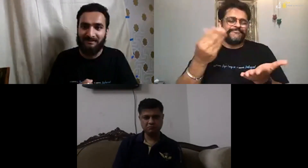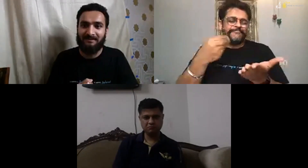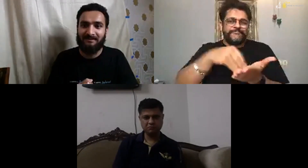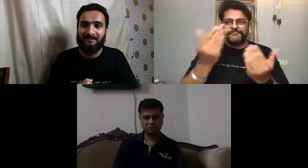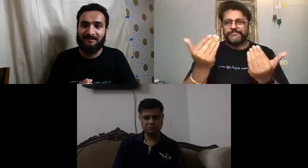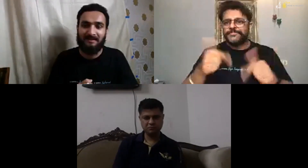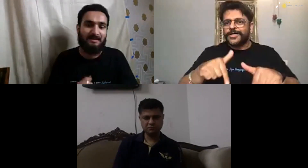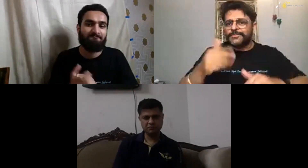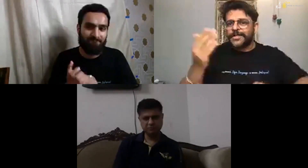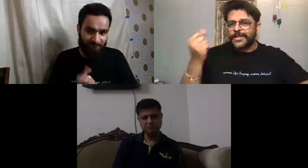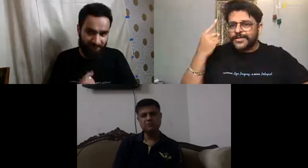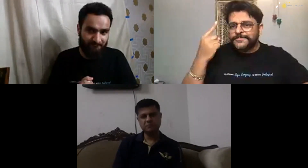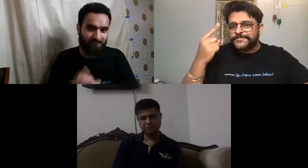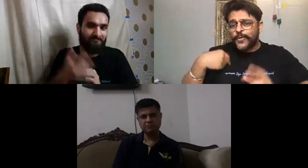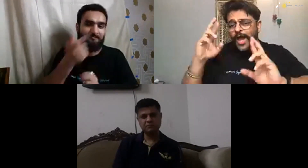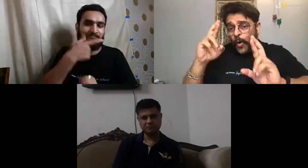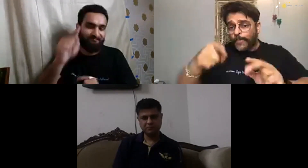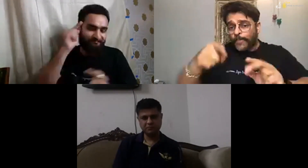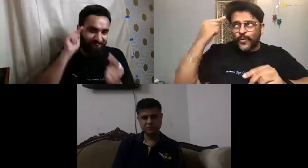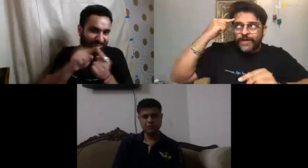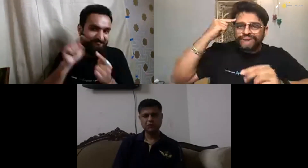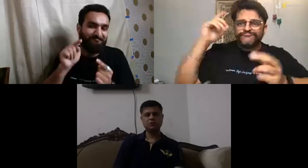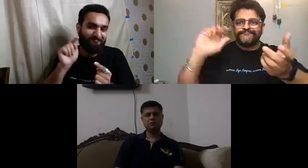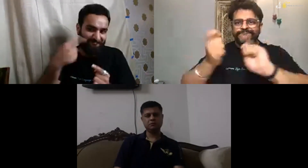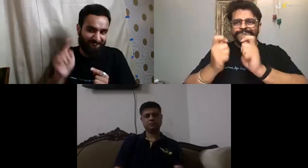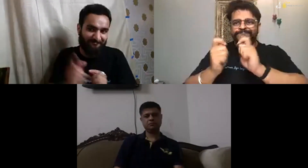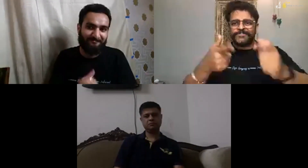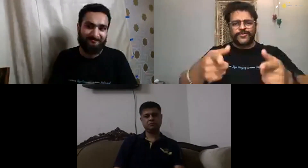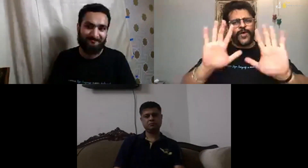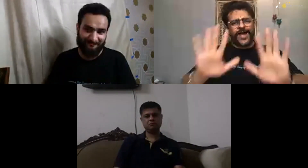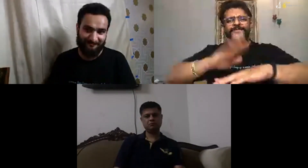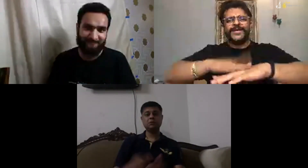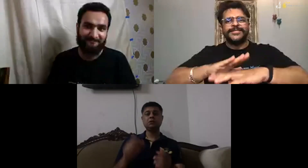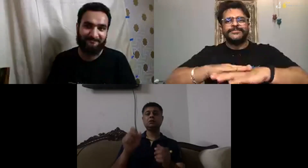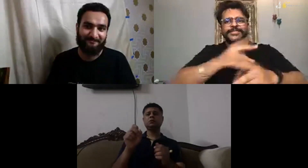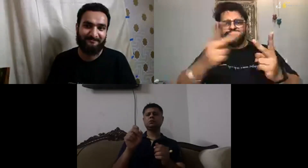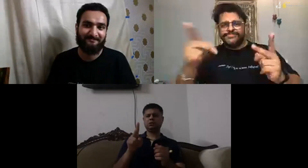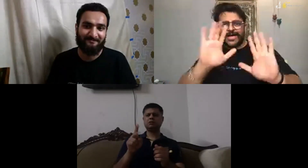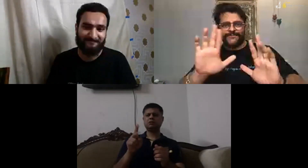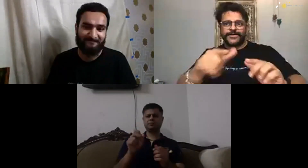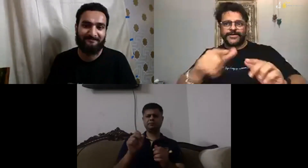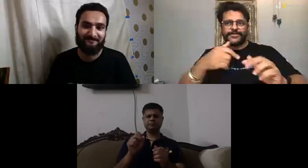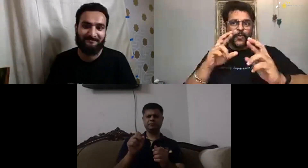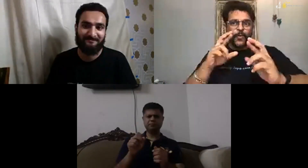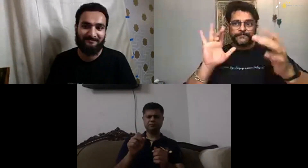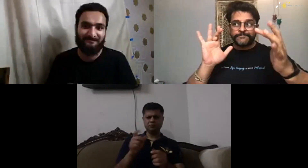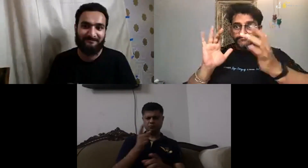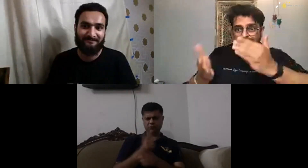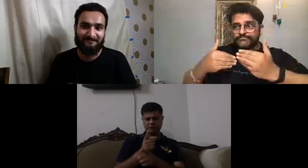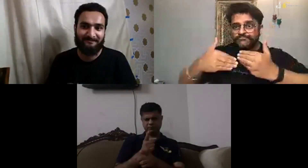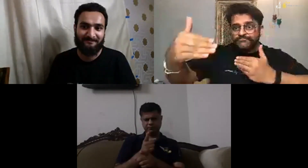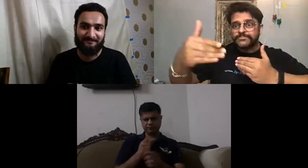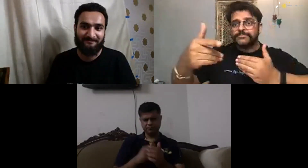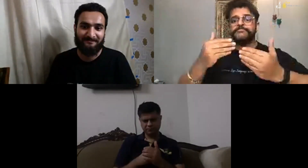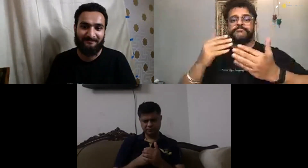and from that particular thing. I hope that you just give it a thought and maybe modify. You do have the expertise, you do have the experience,